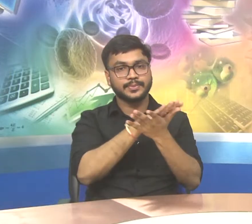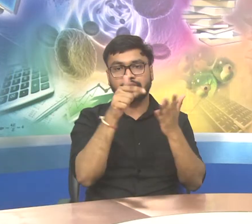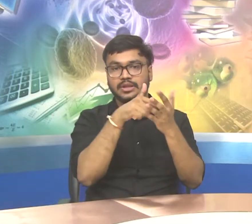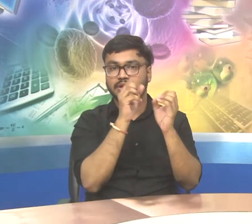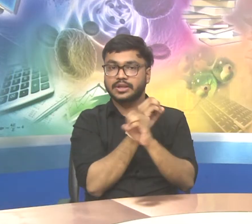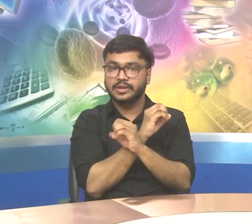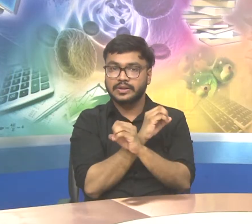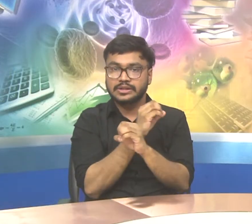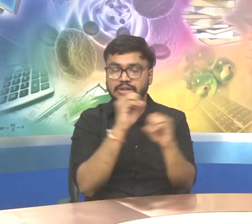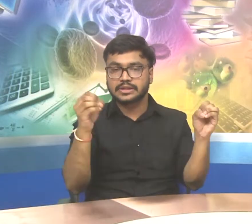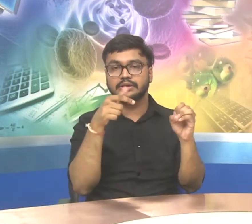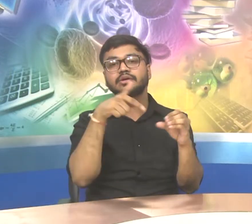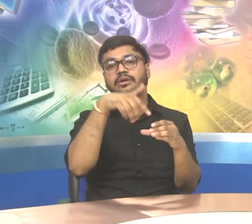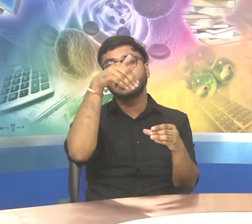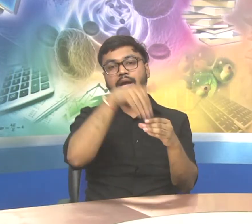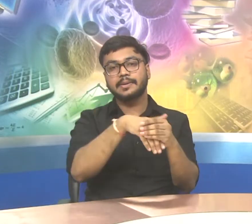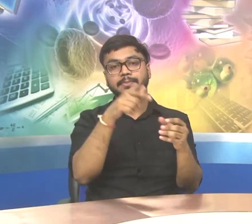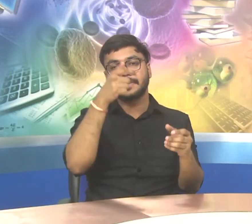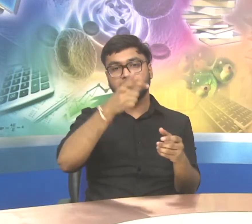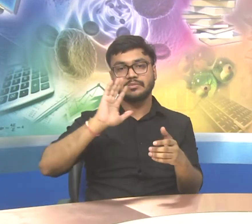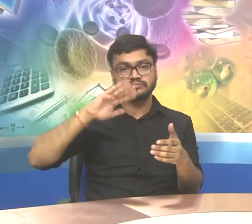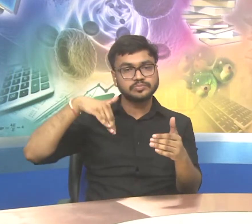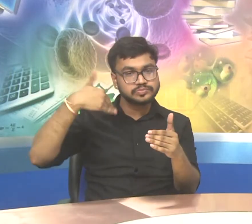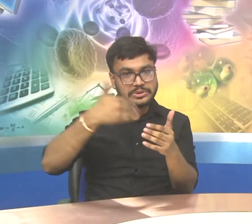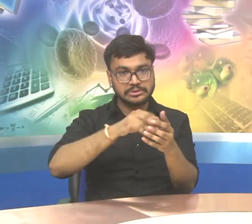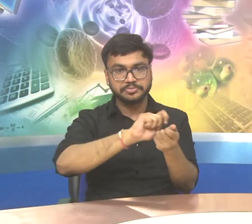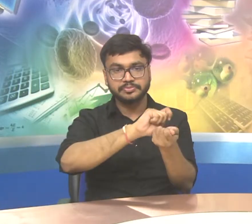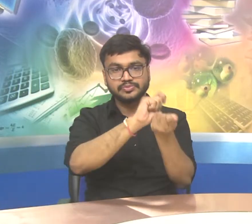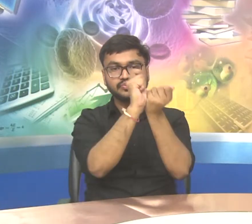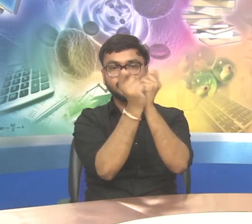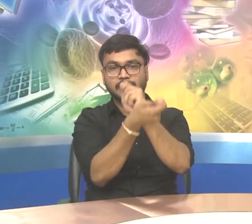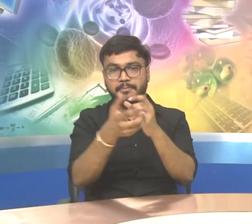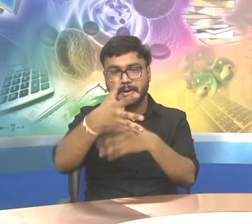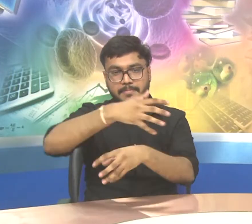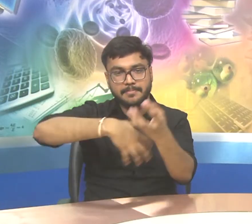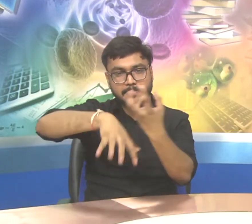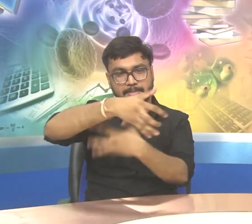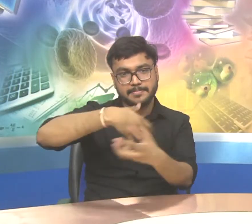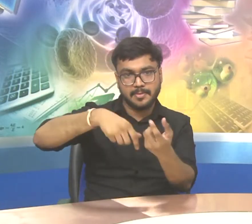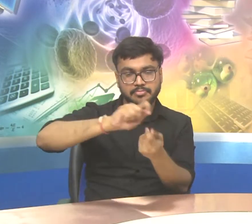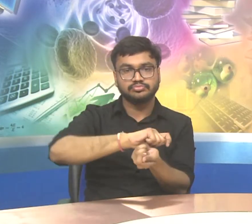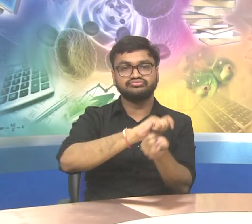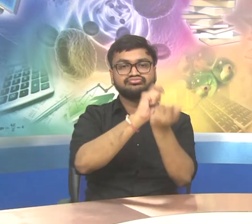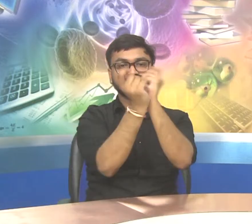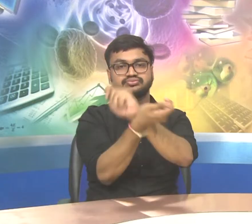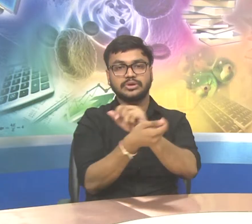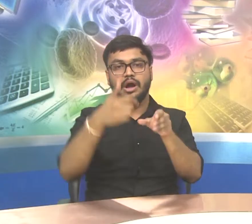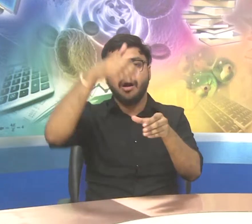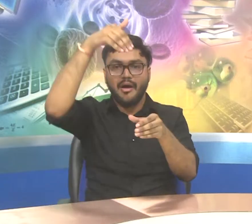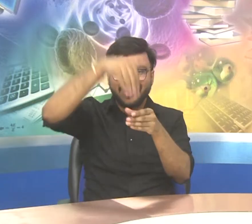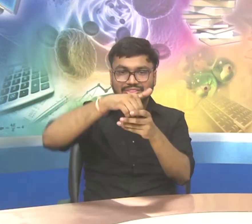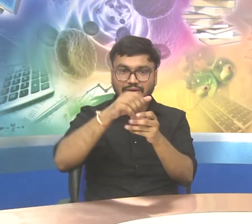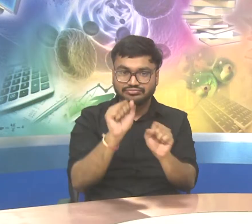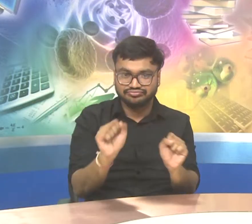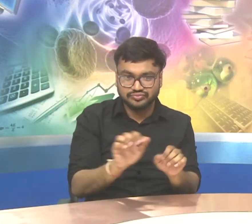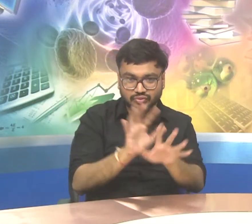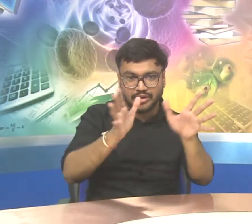which was very different from today's atmosphere. At that time, there was no oxygen, which is